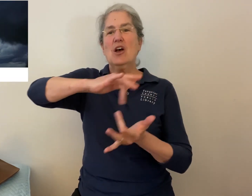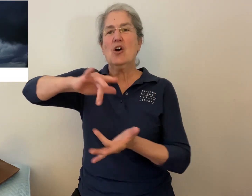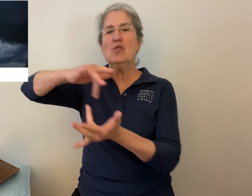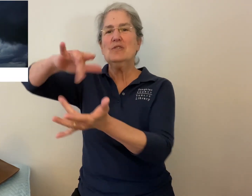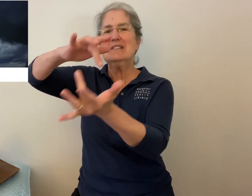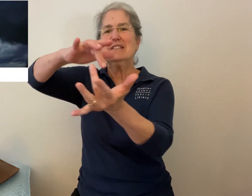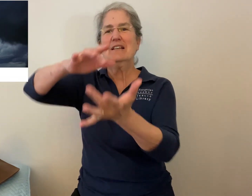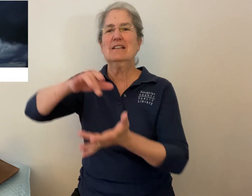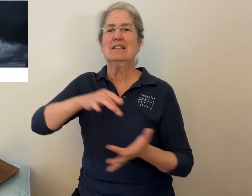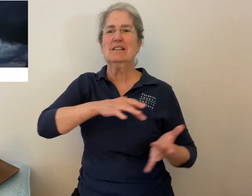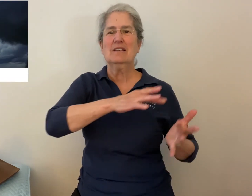tornadoes.